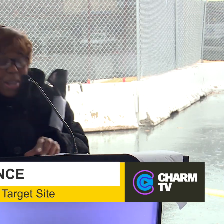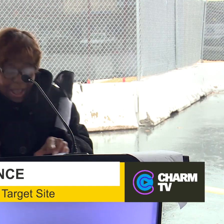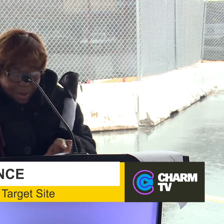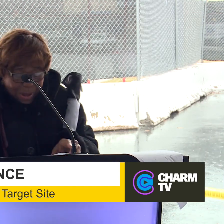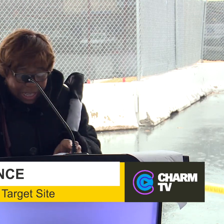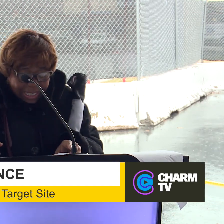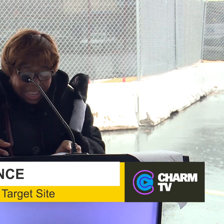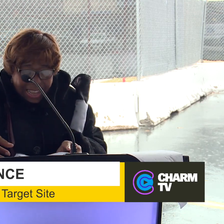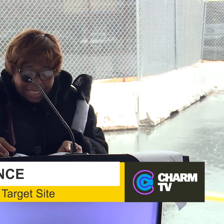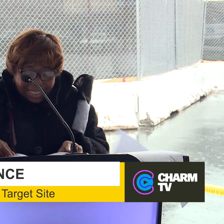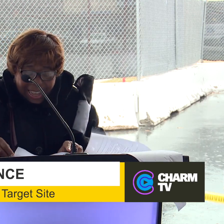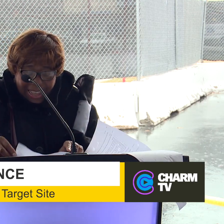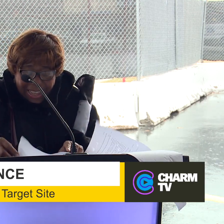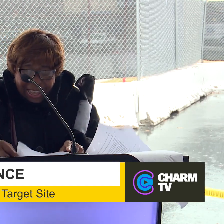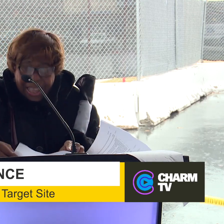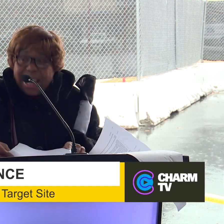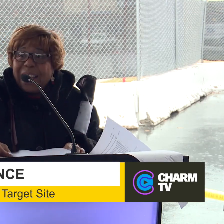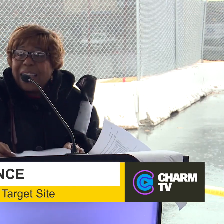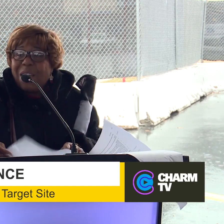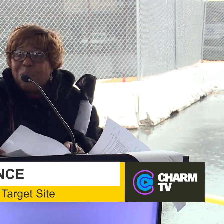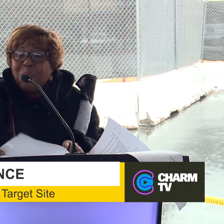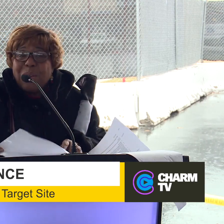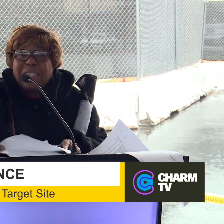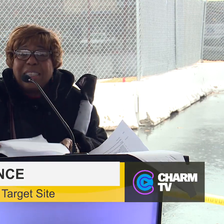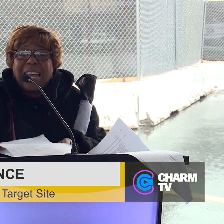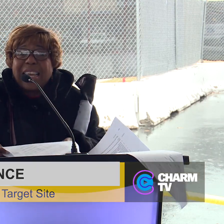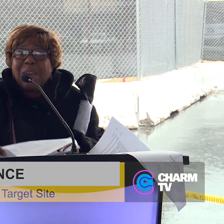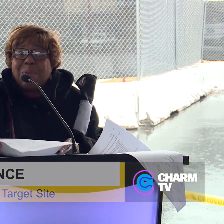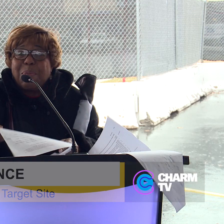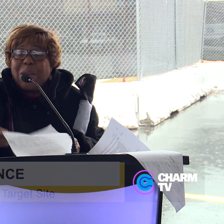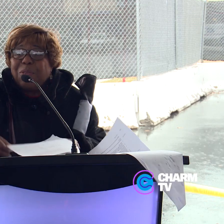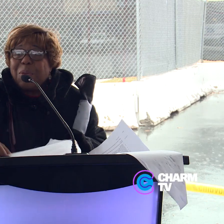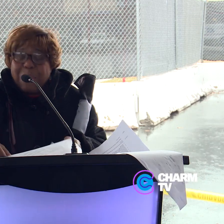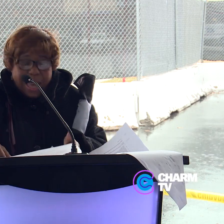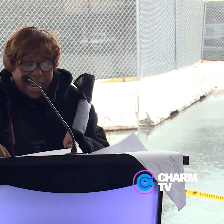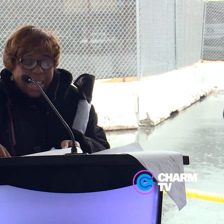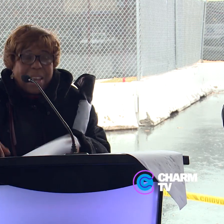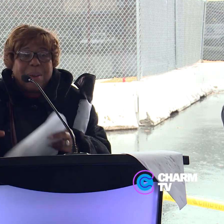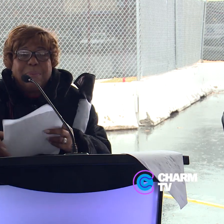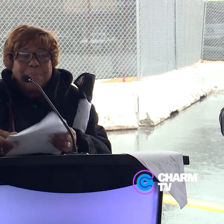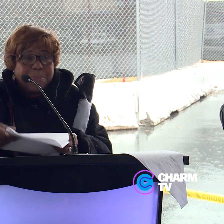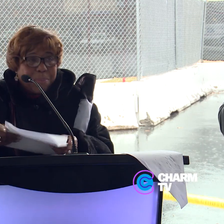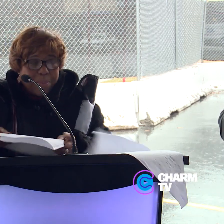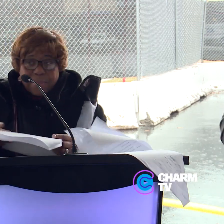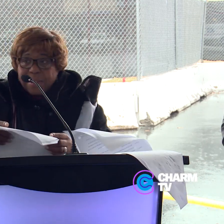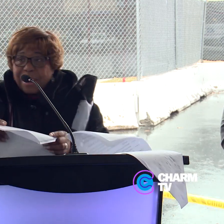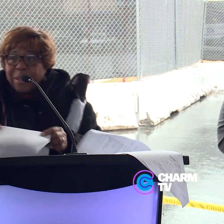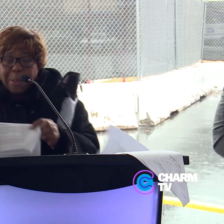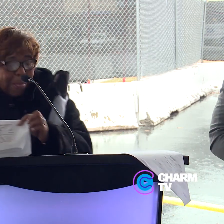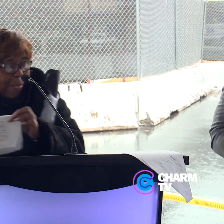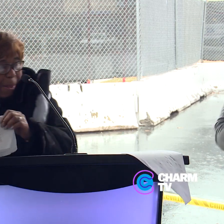Oh, we're not going inside today. Again, we want to thank everyone for being here.